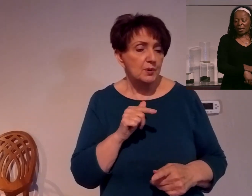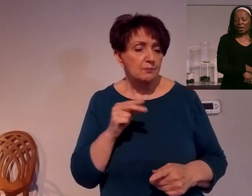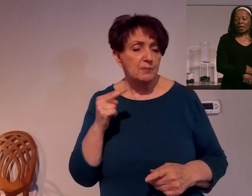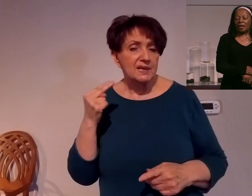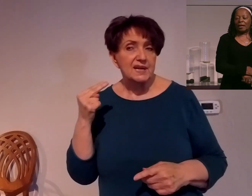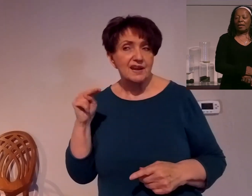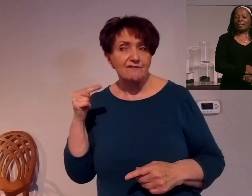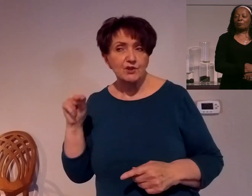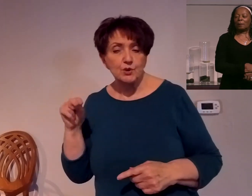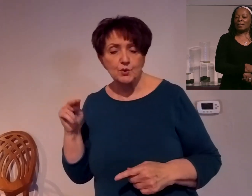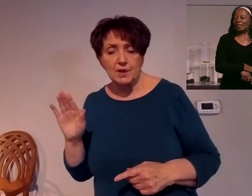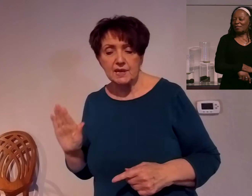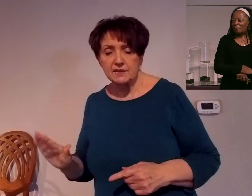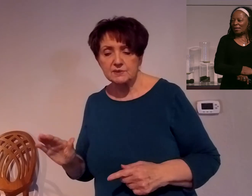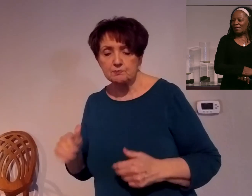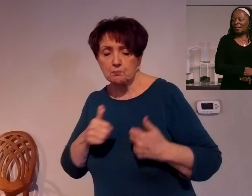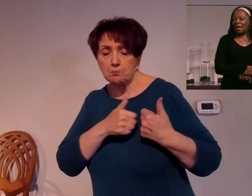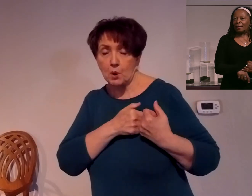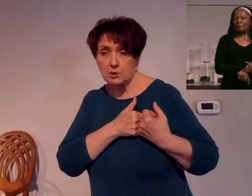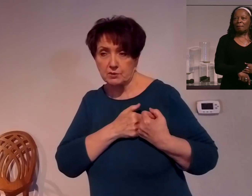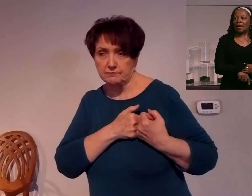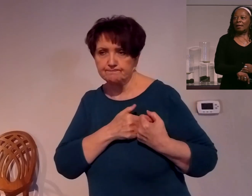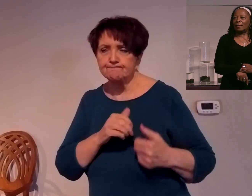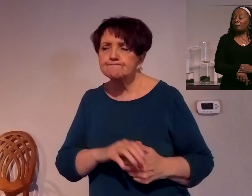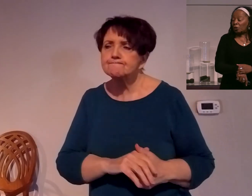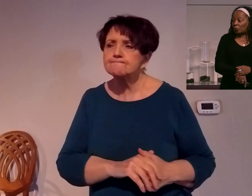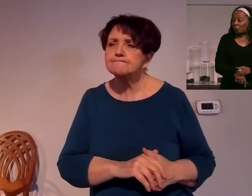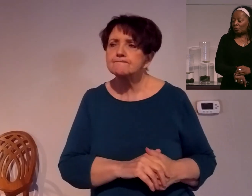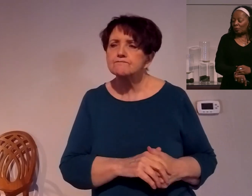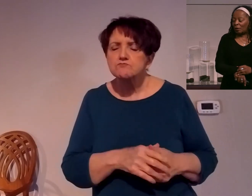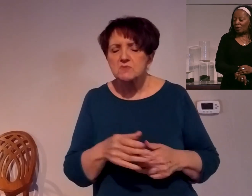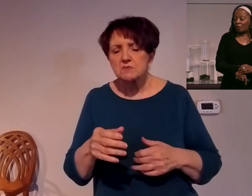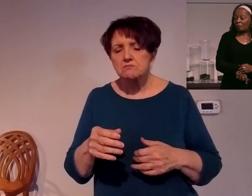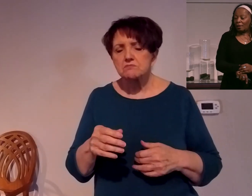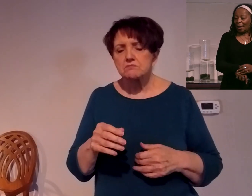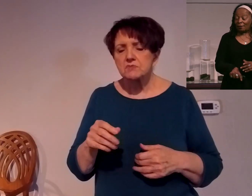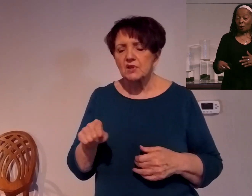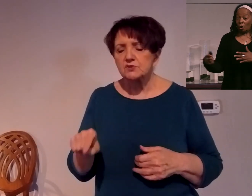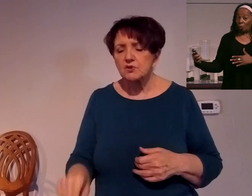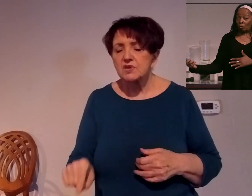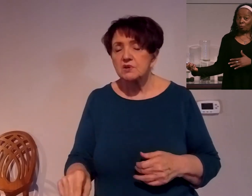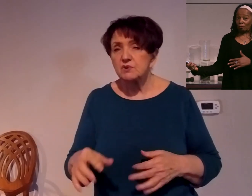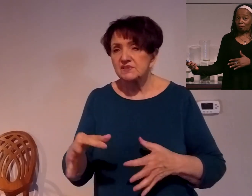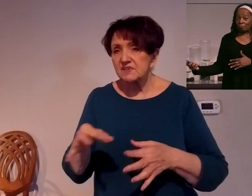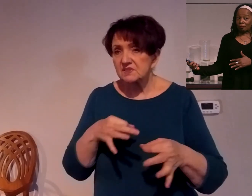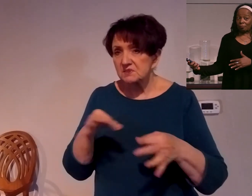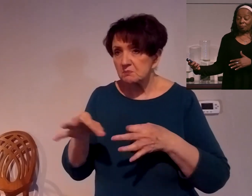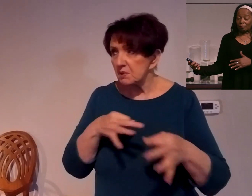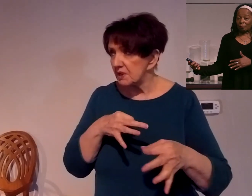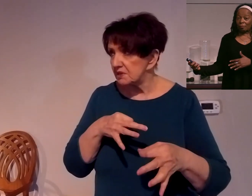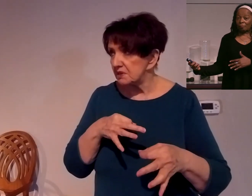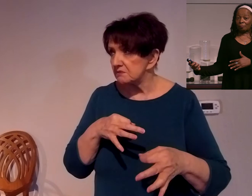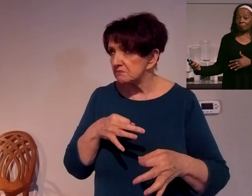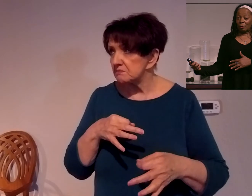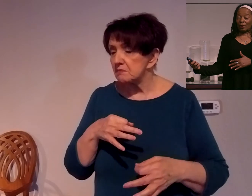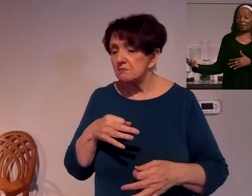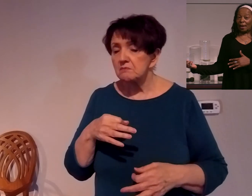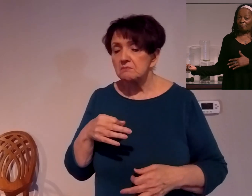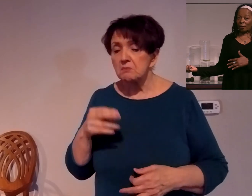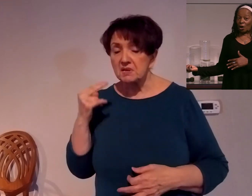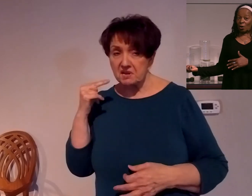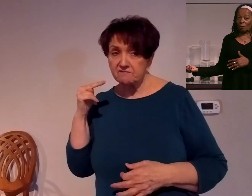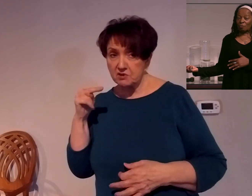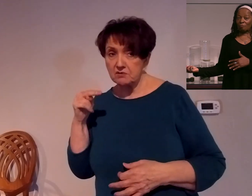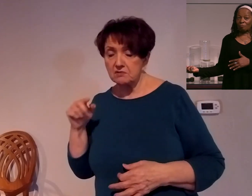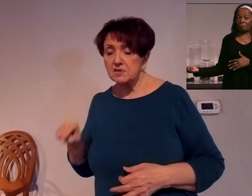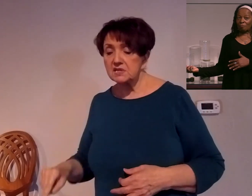partner explaining to me that my nephew had a cold a week and a